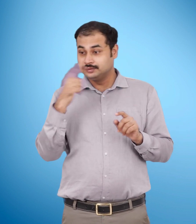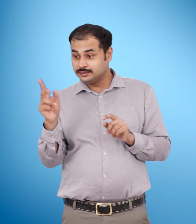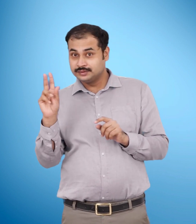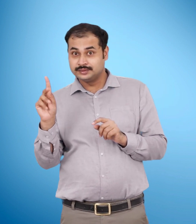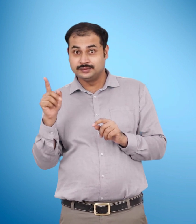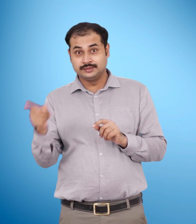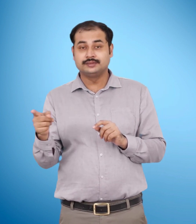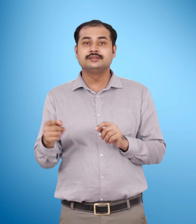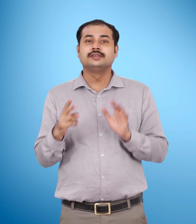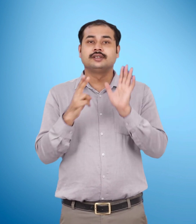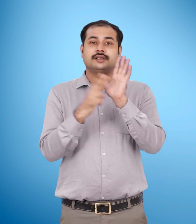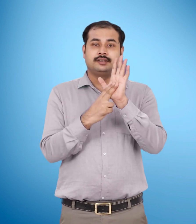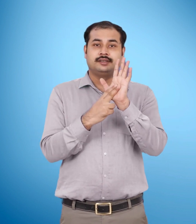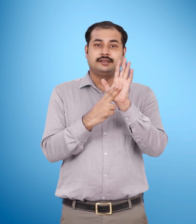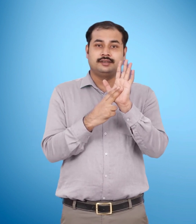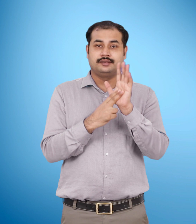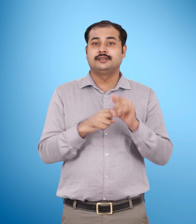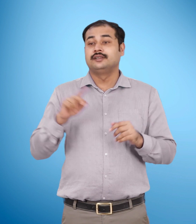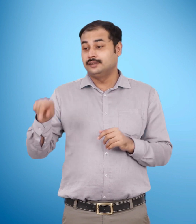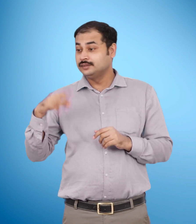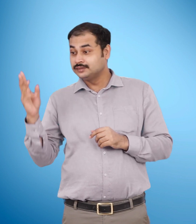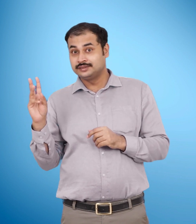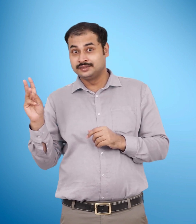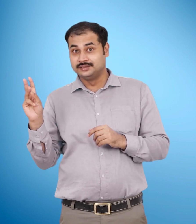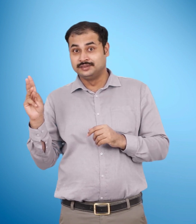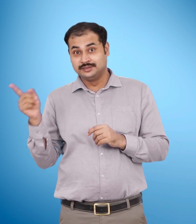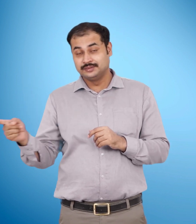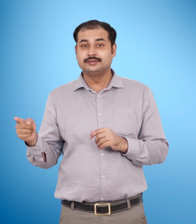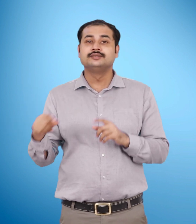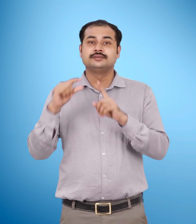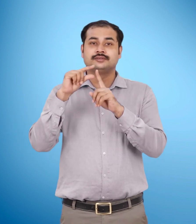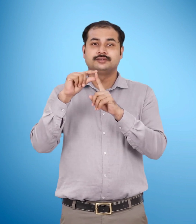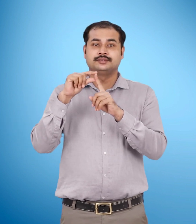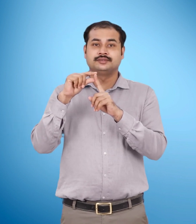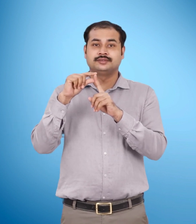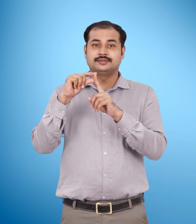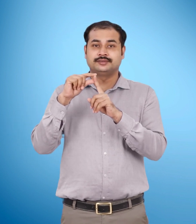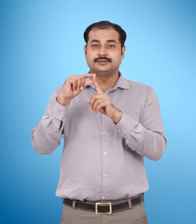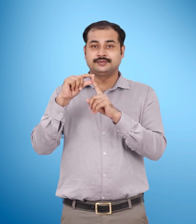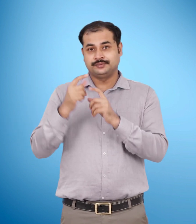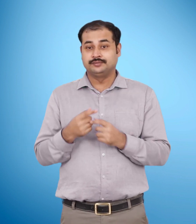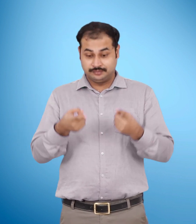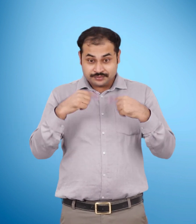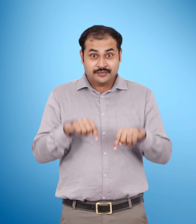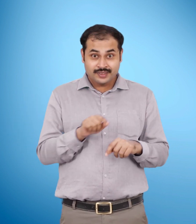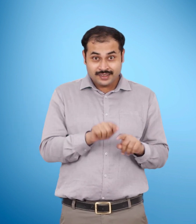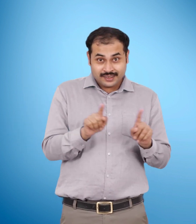In the second star, there is letter N. And then there is P. And after that, there